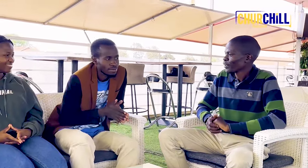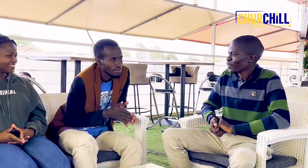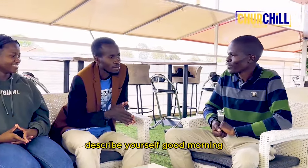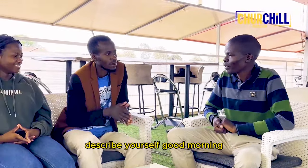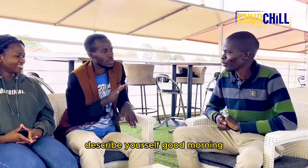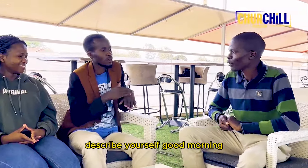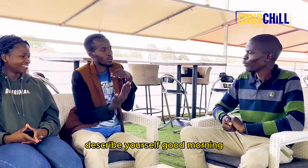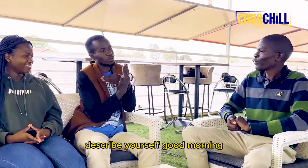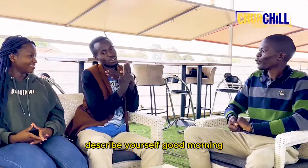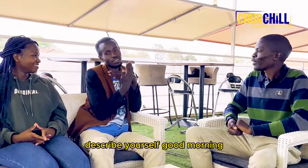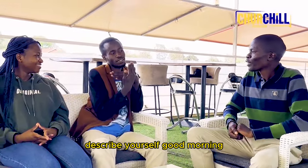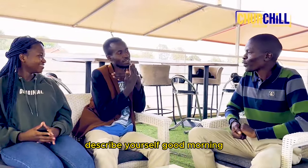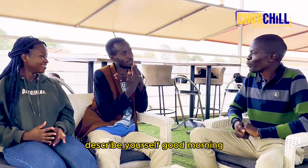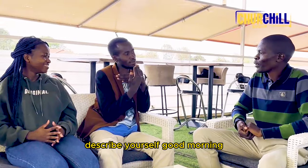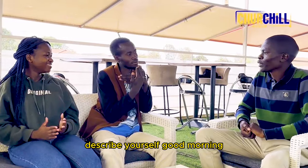Describe yourself. Good morning.